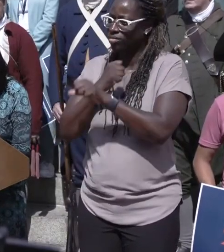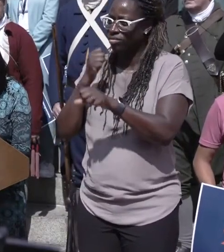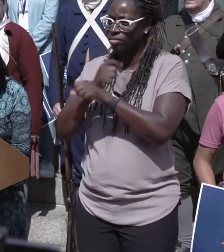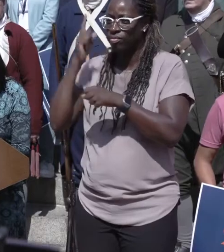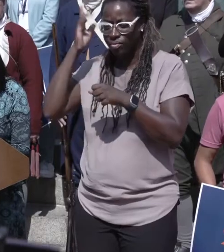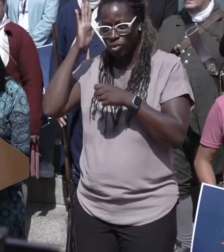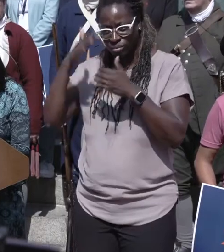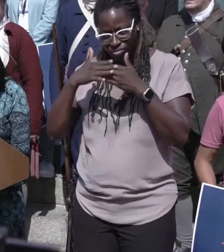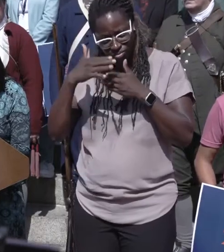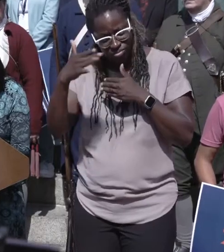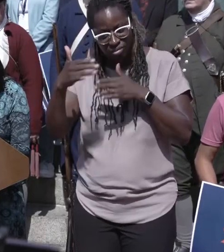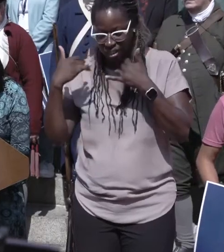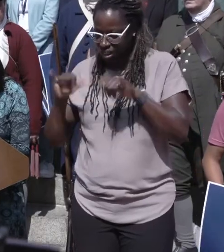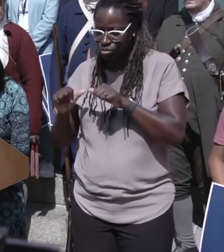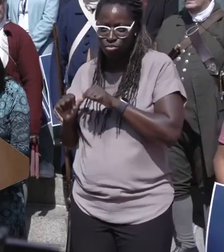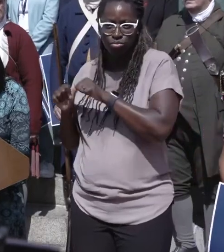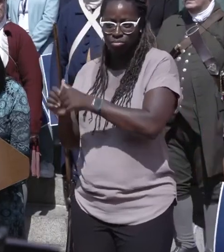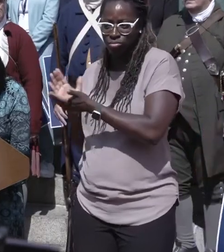continuing this